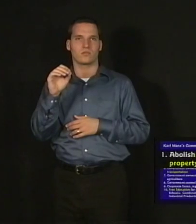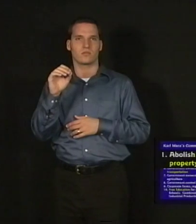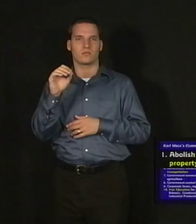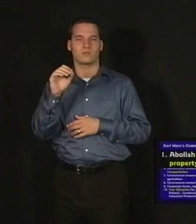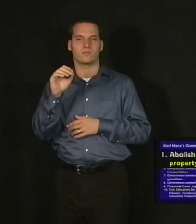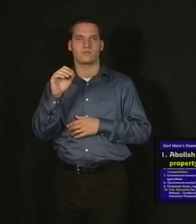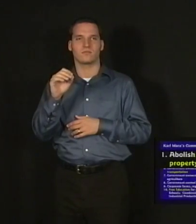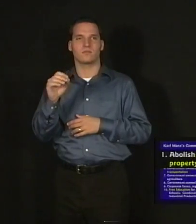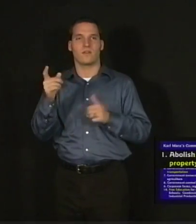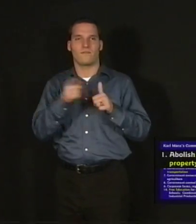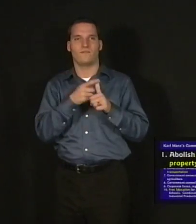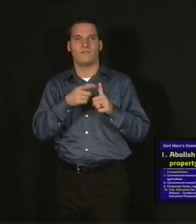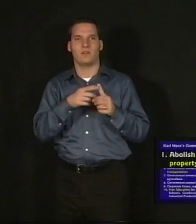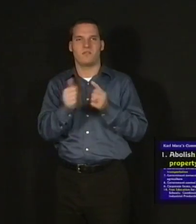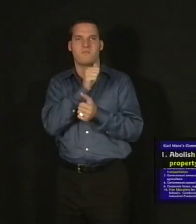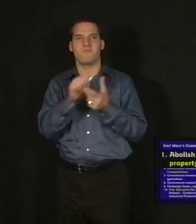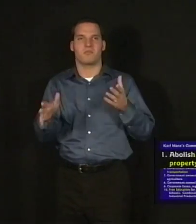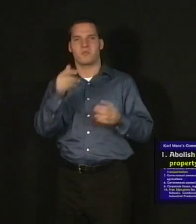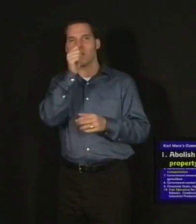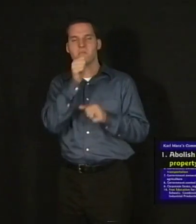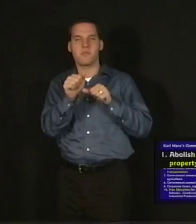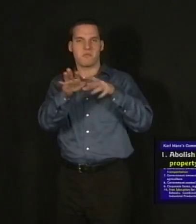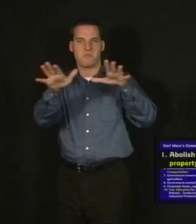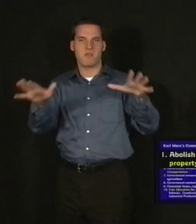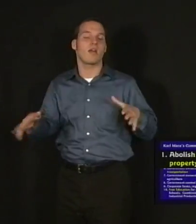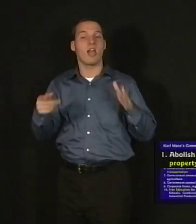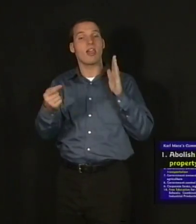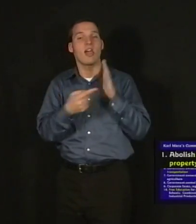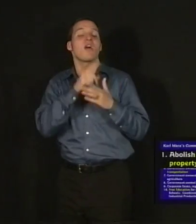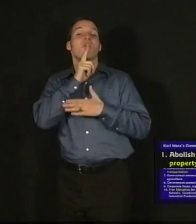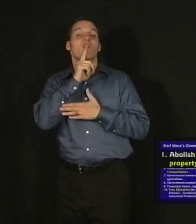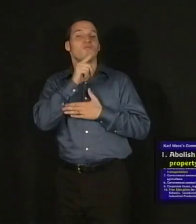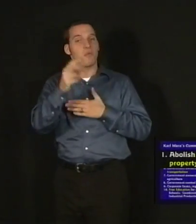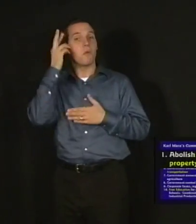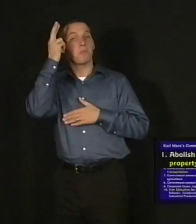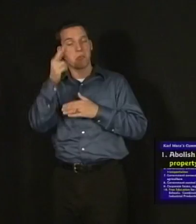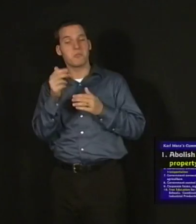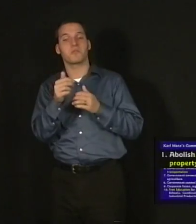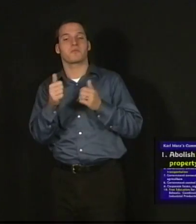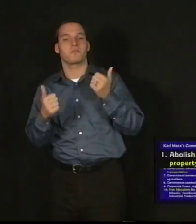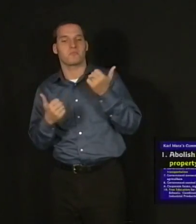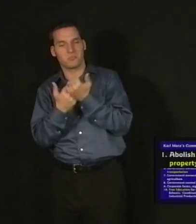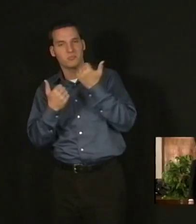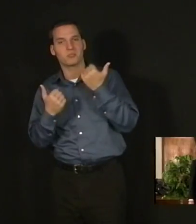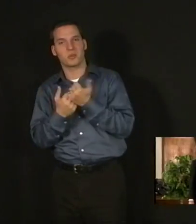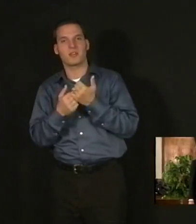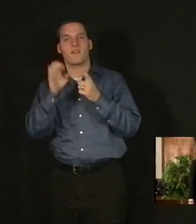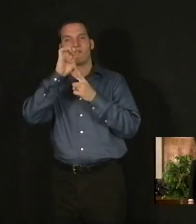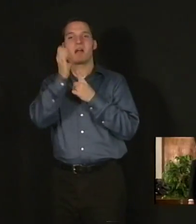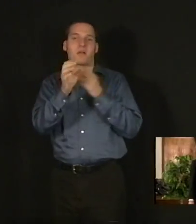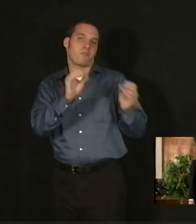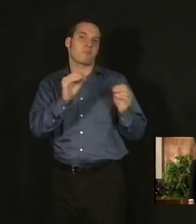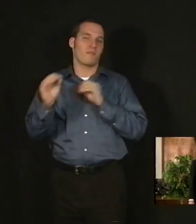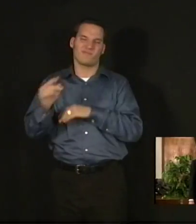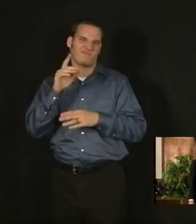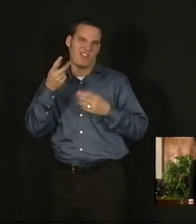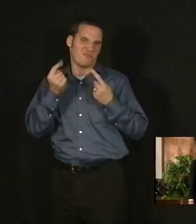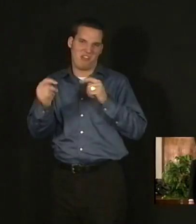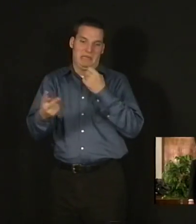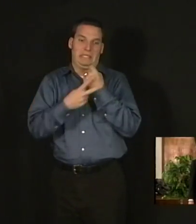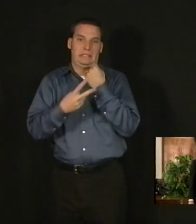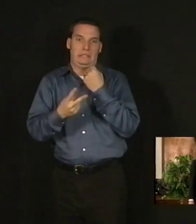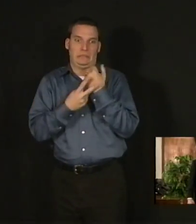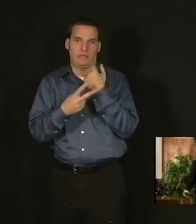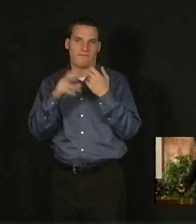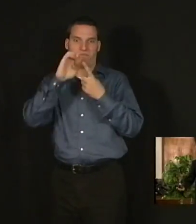thing you do is abolish private property. And by the way, this is the real purpose behind the environmental movement in America. They're not trying to